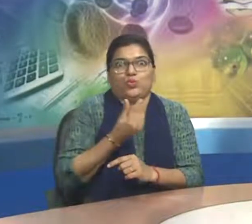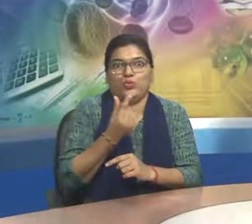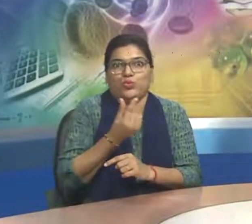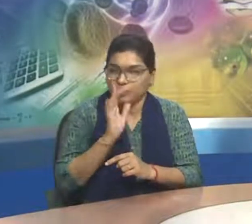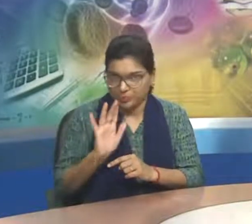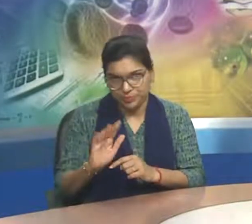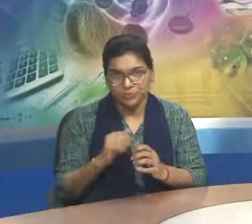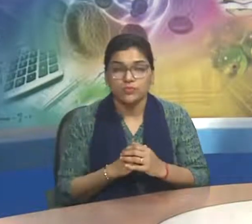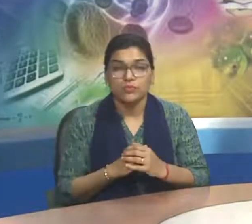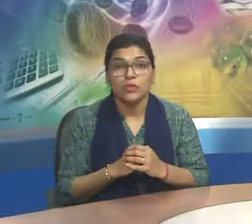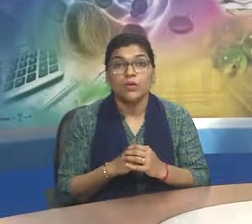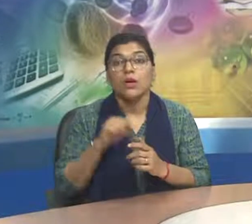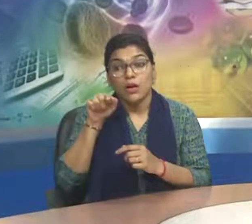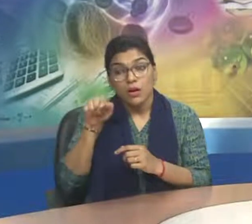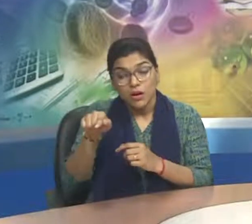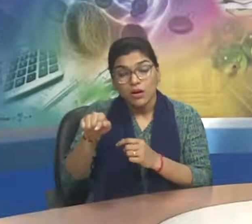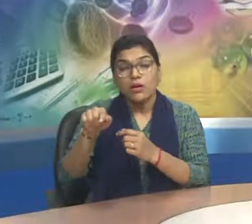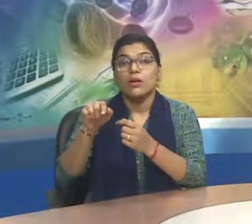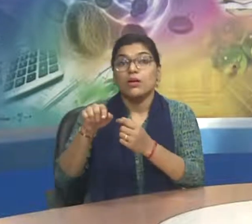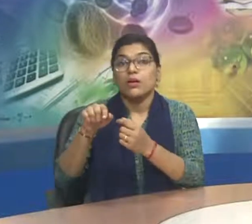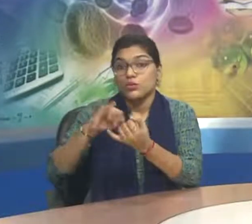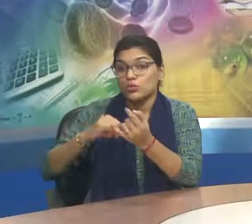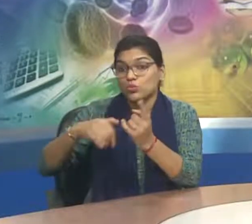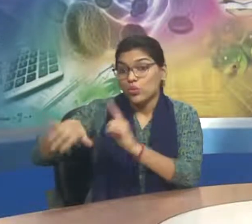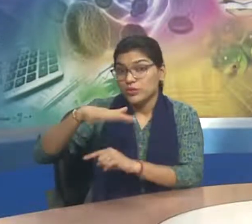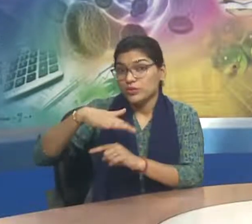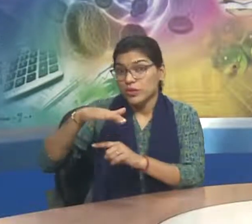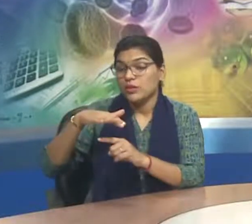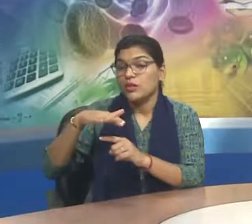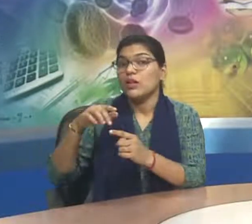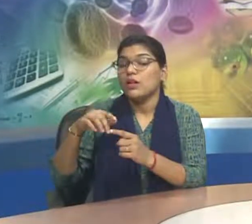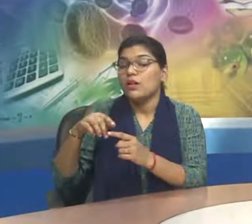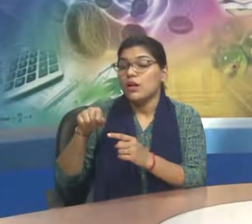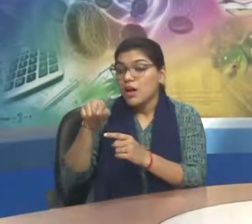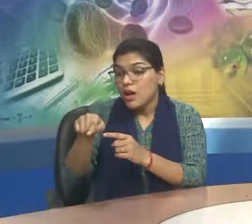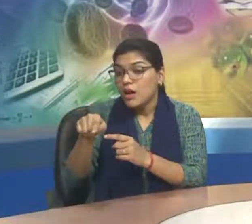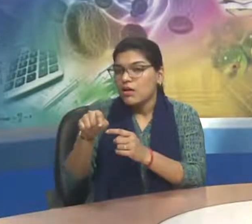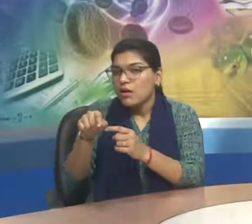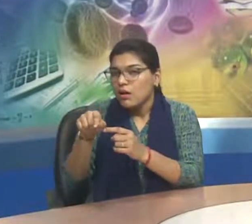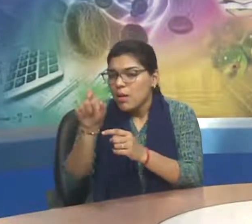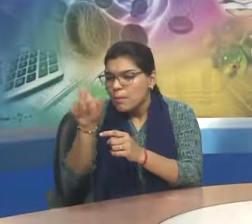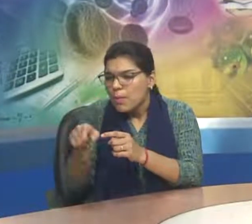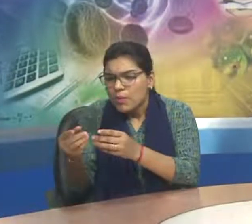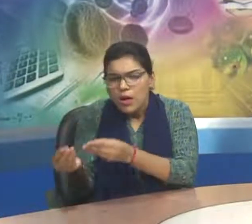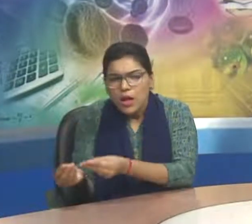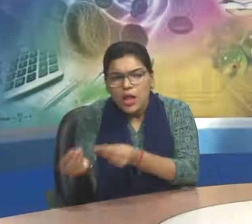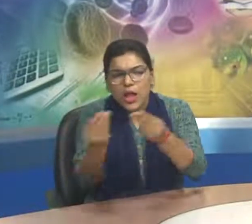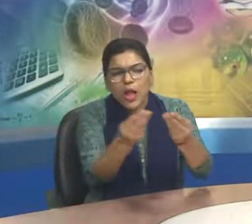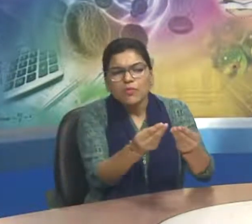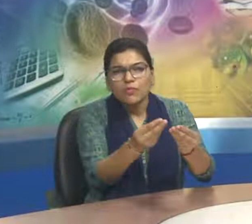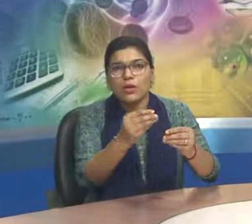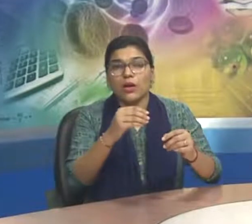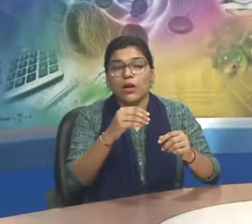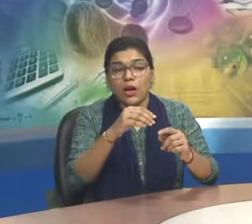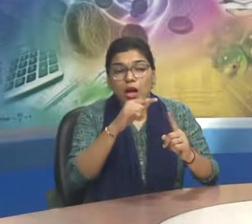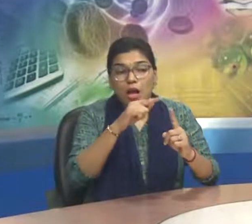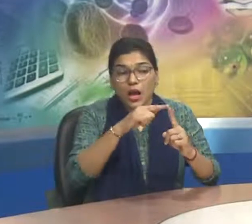society uses them all. But we also should be aware,